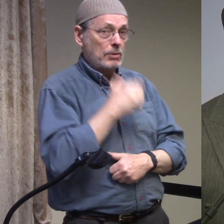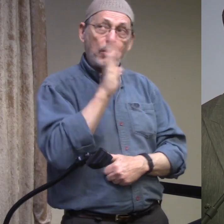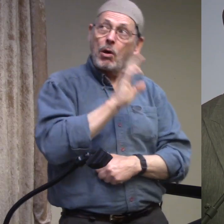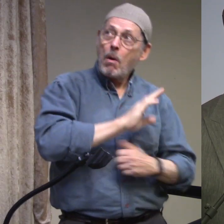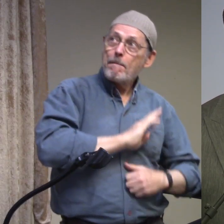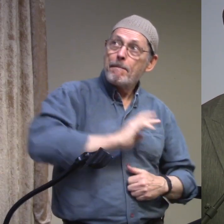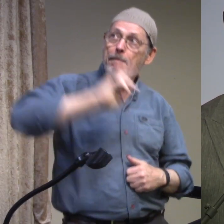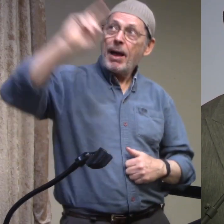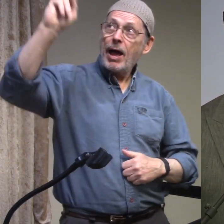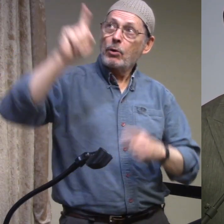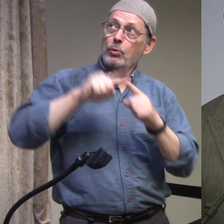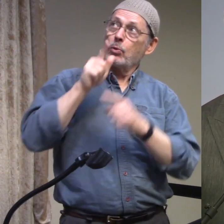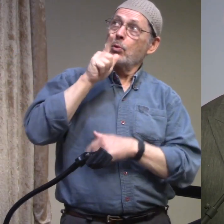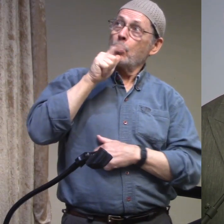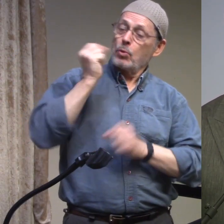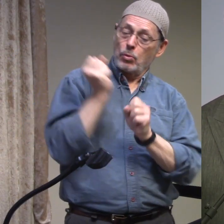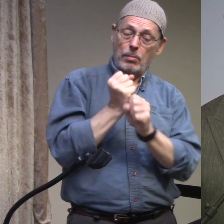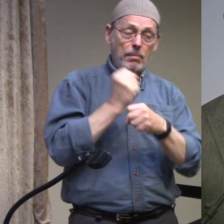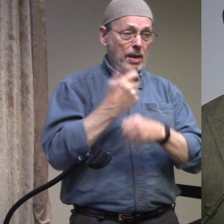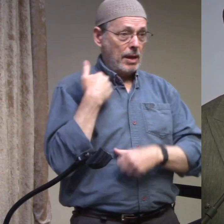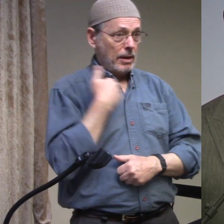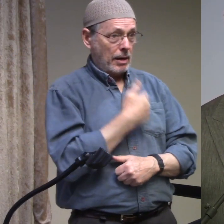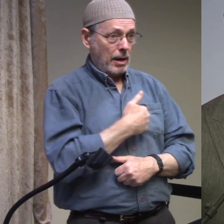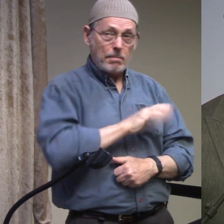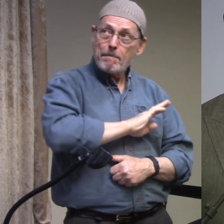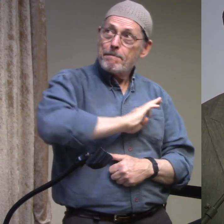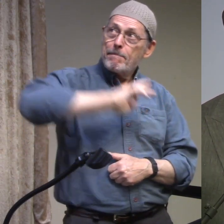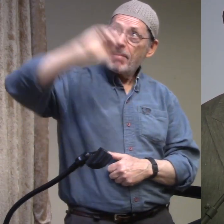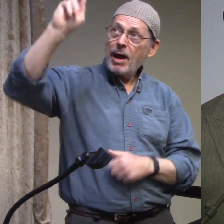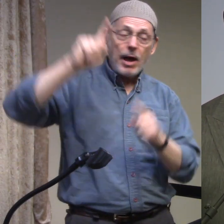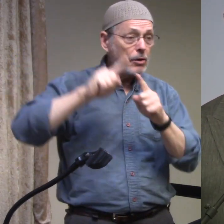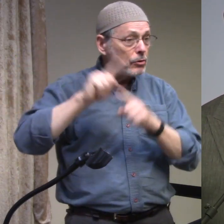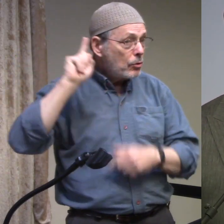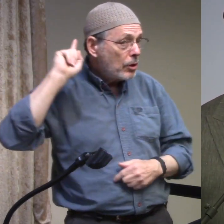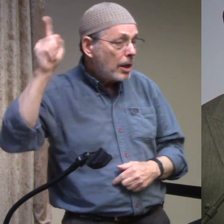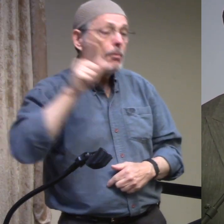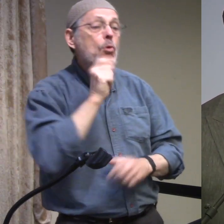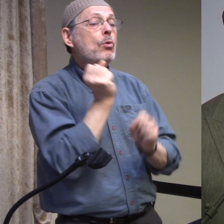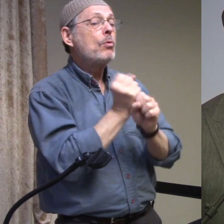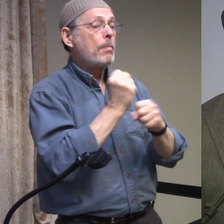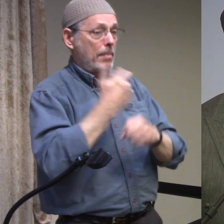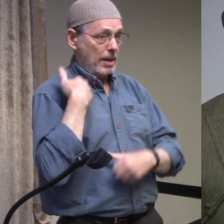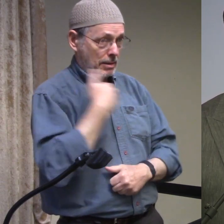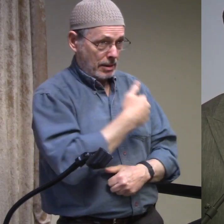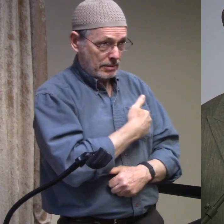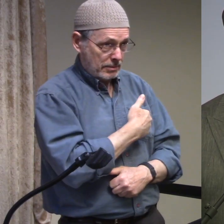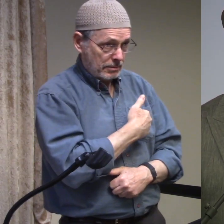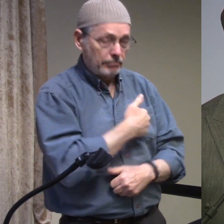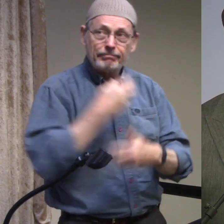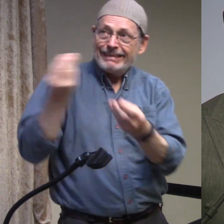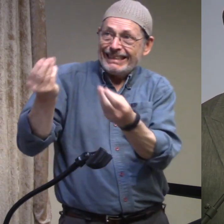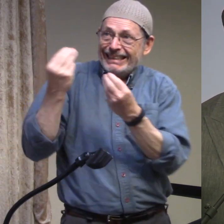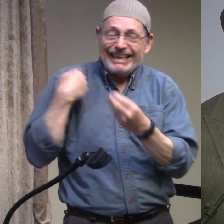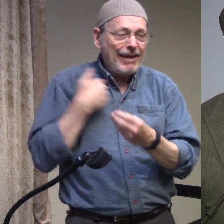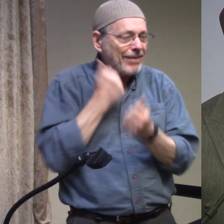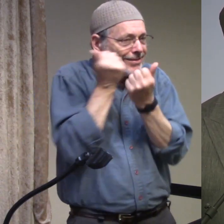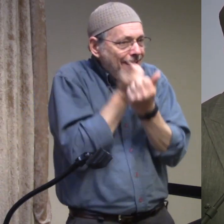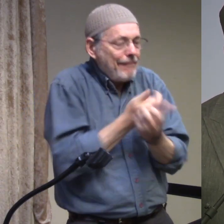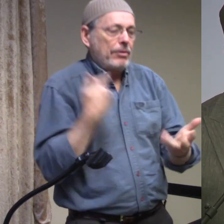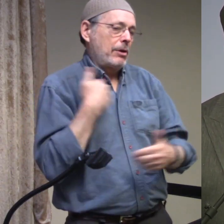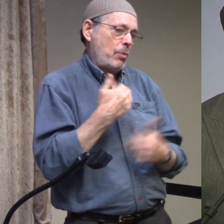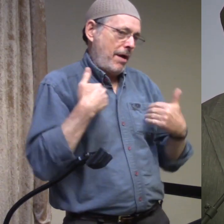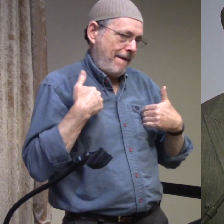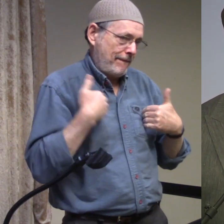Maker. We're going back to Him, the one who made us, gave us everything we